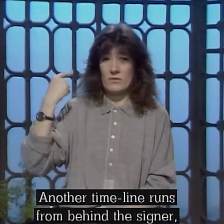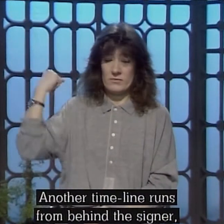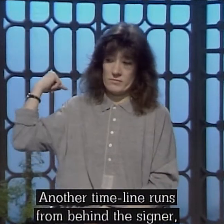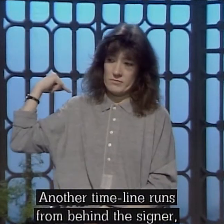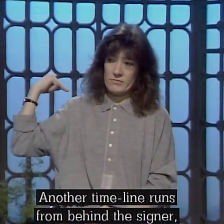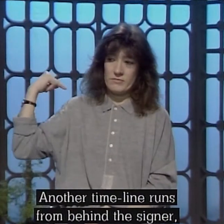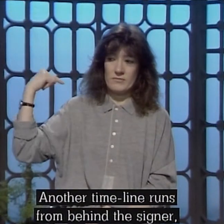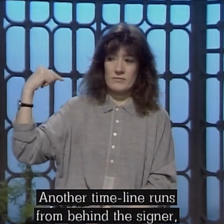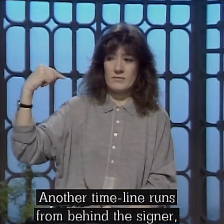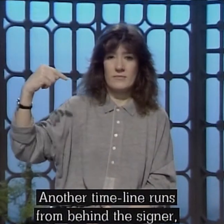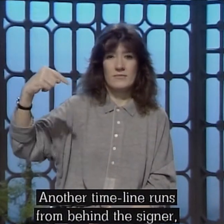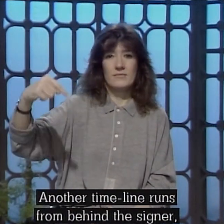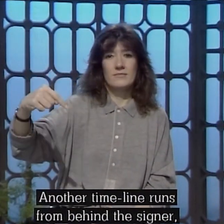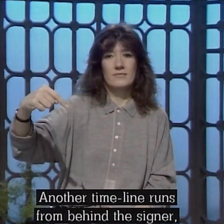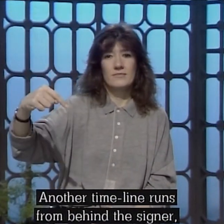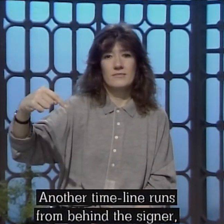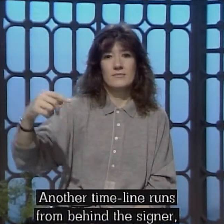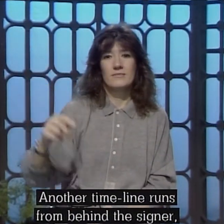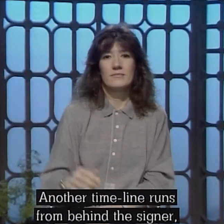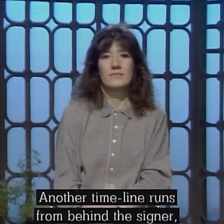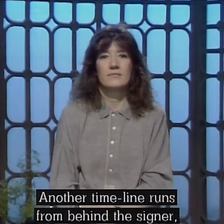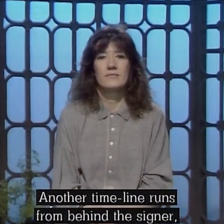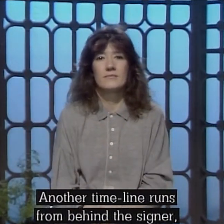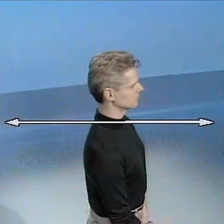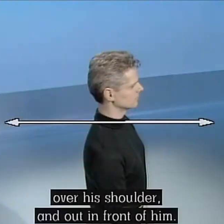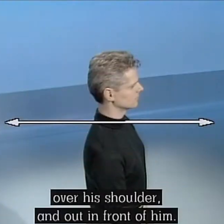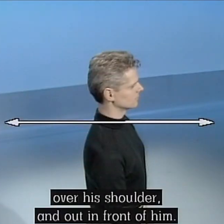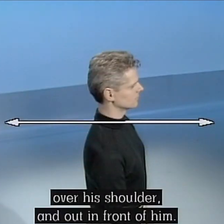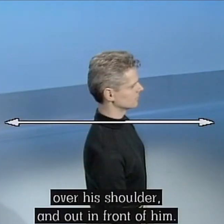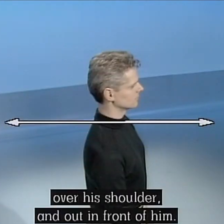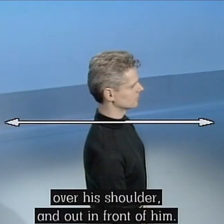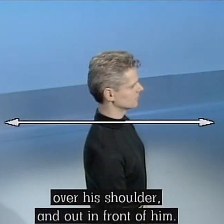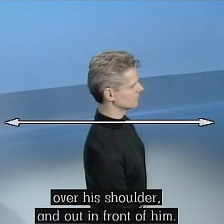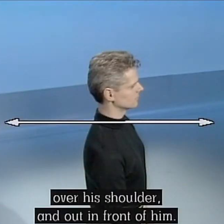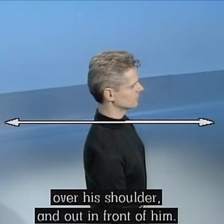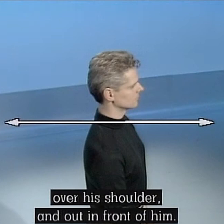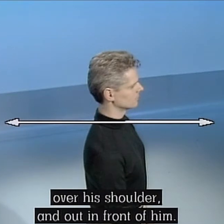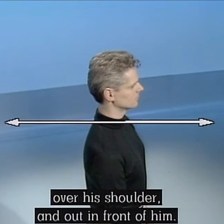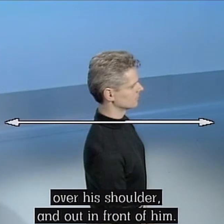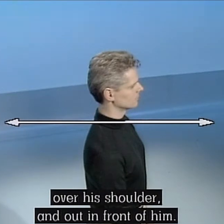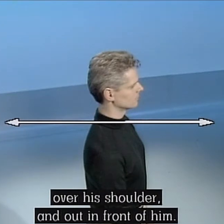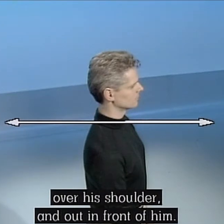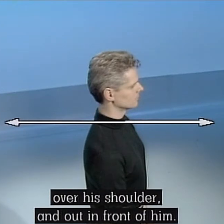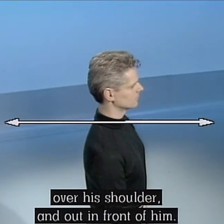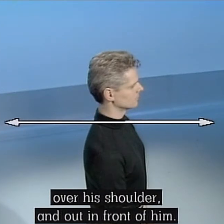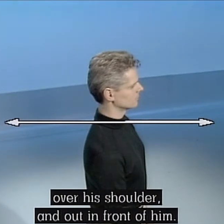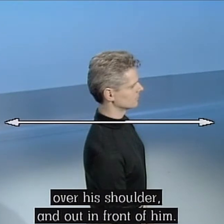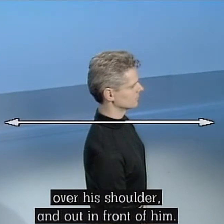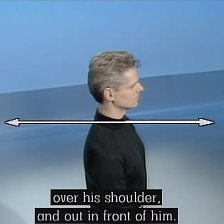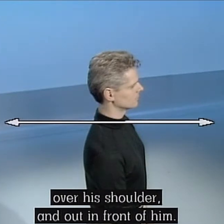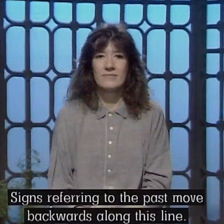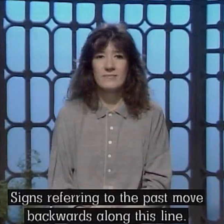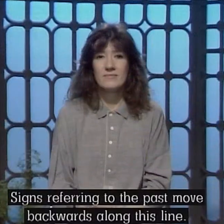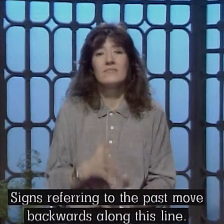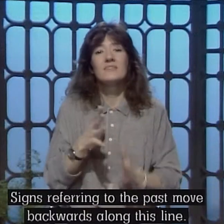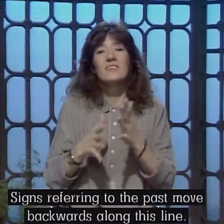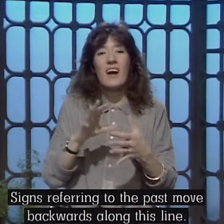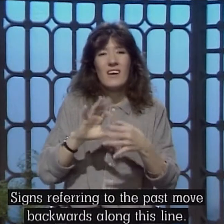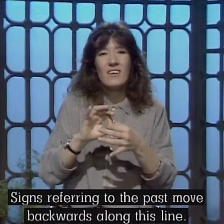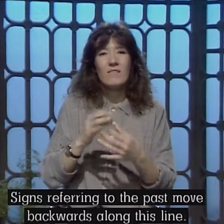Another timeline runs from behind the signer, over his shoulder and out in front of him.